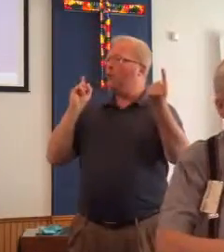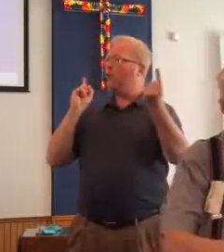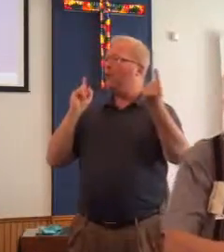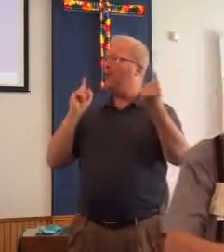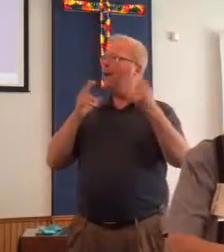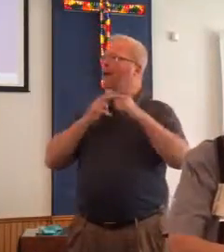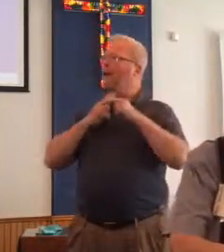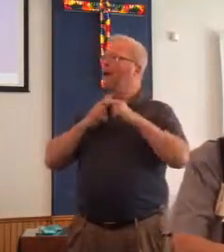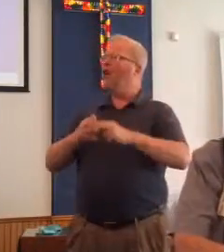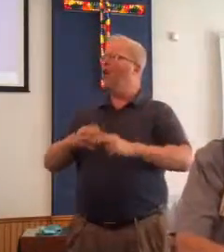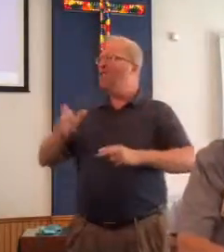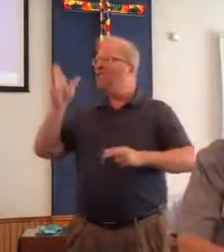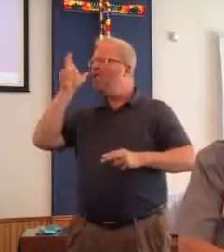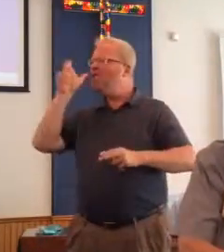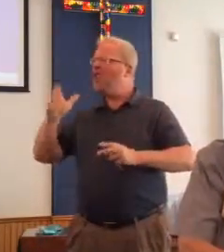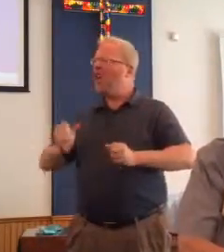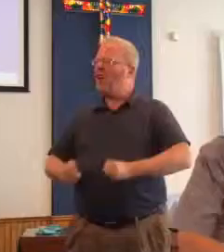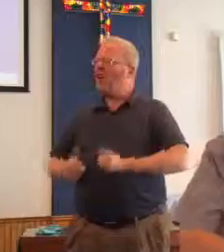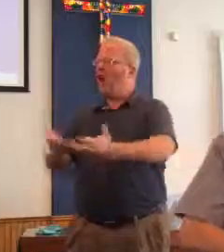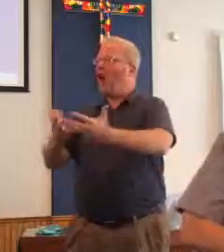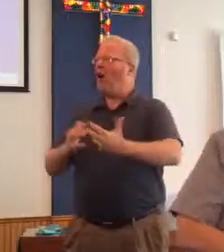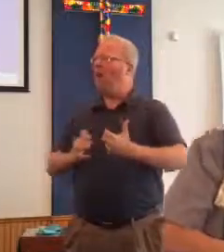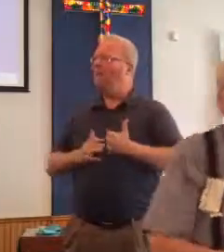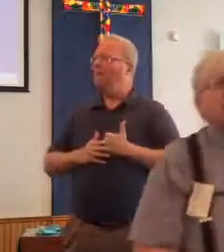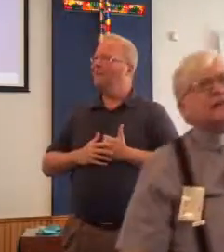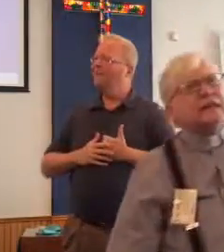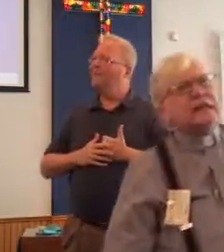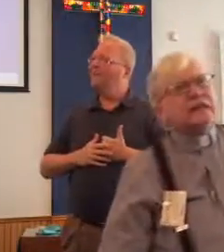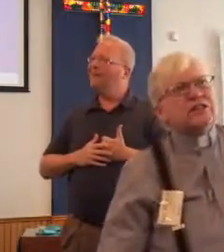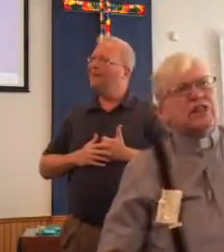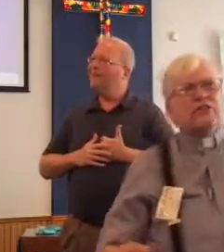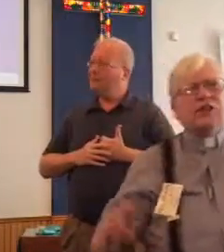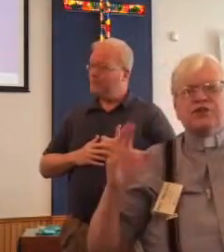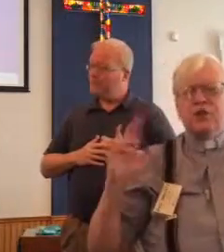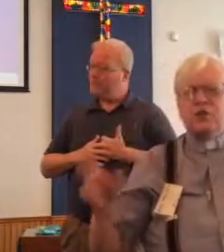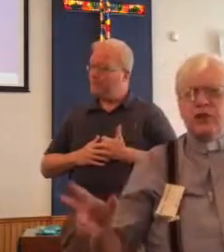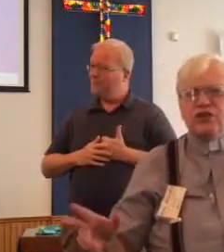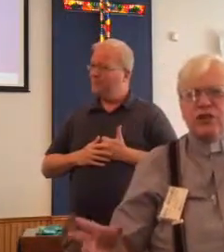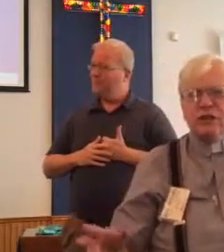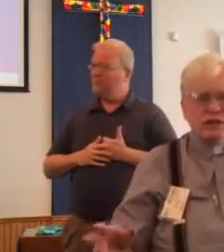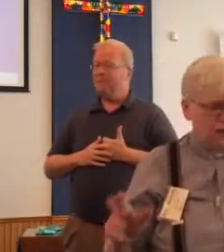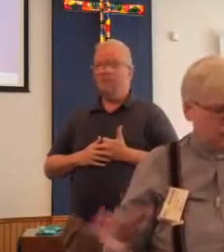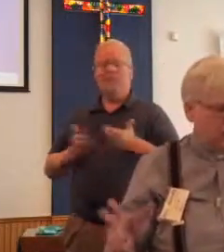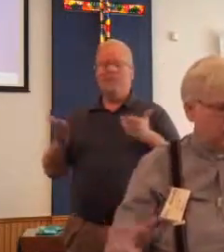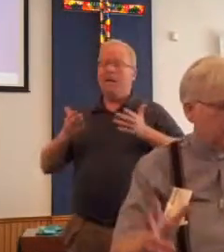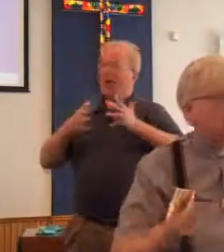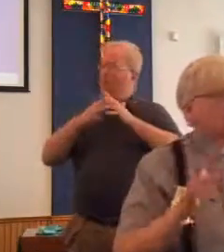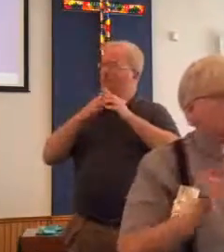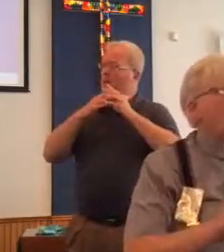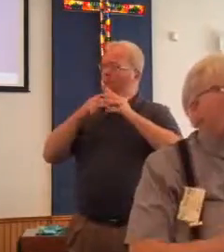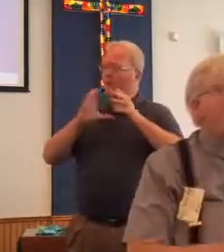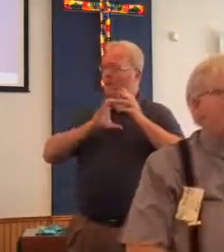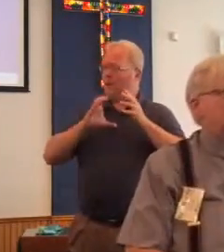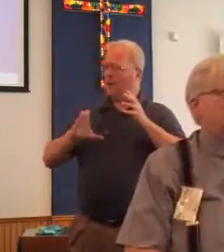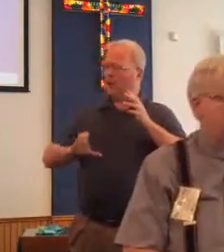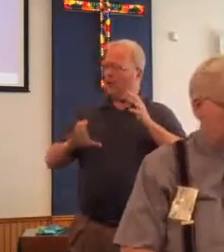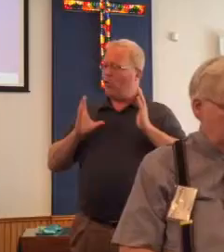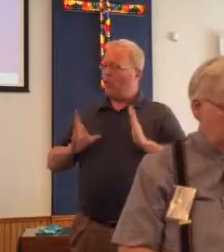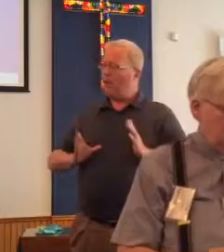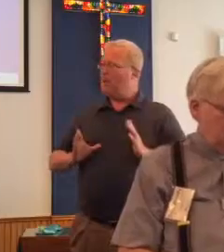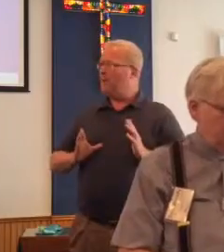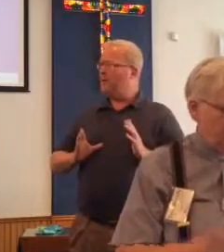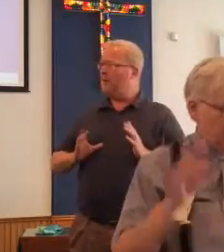It just depends. You know, in fact, in this country, the term Christian has really been